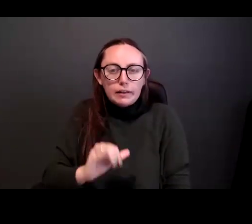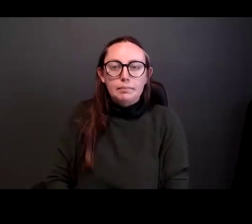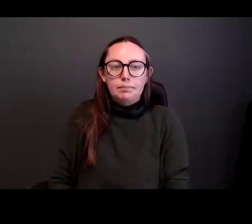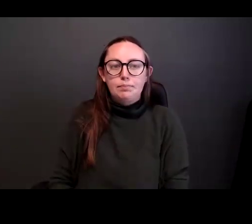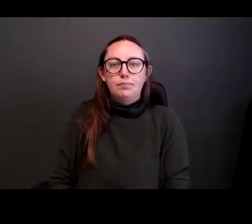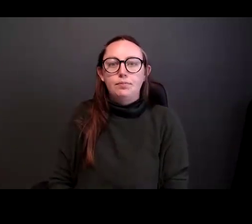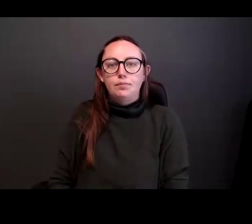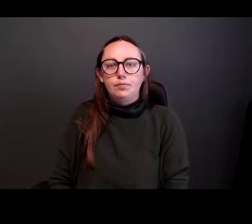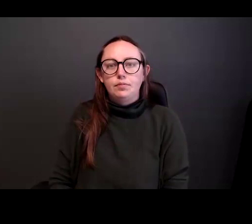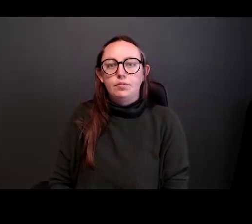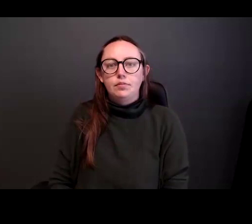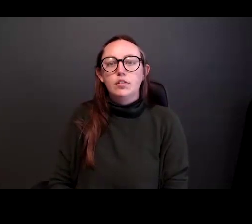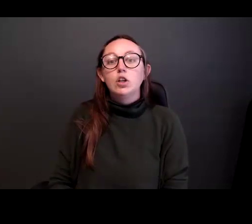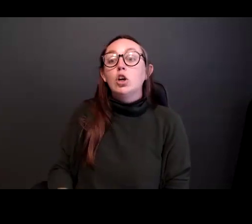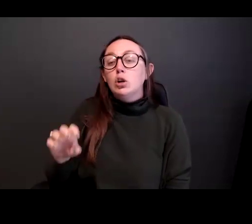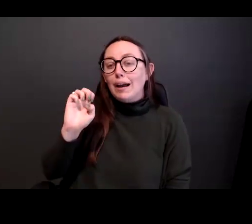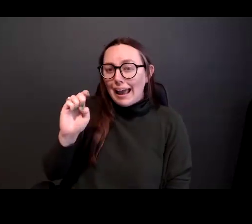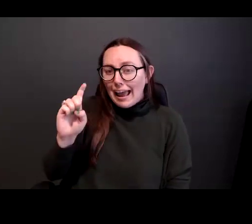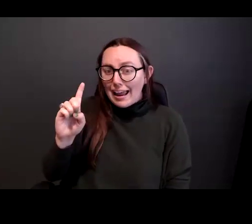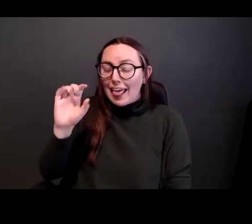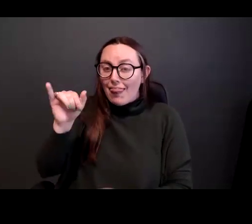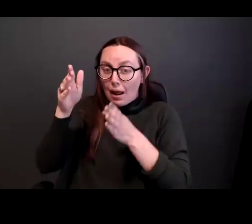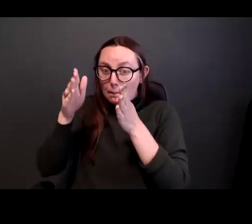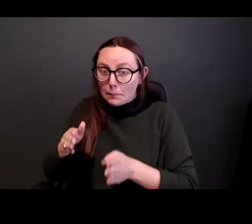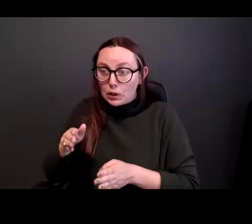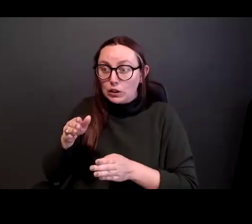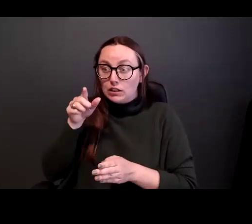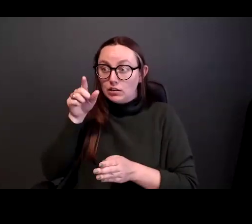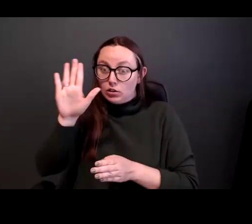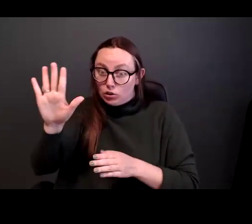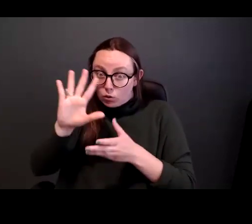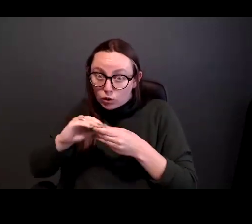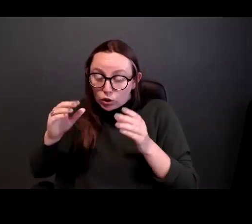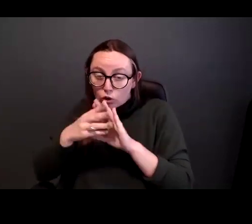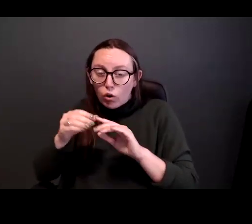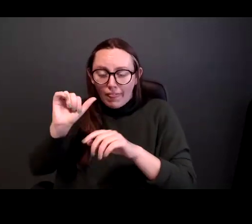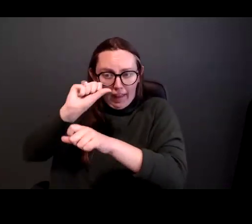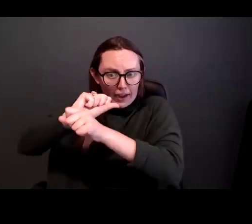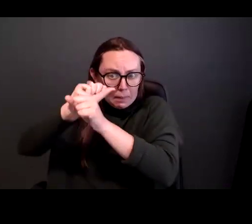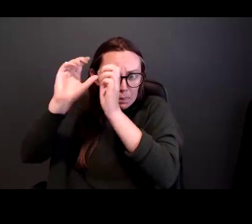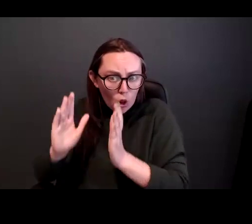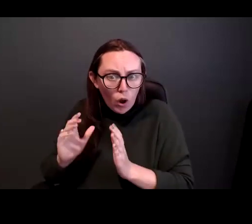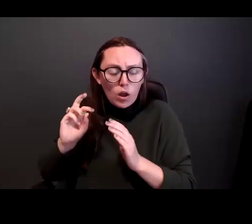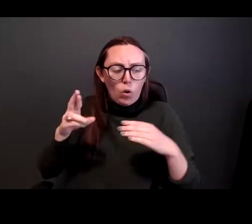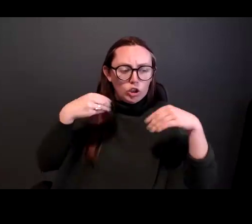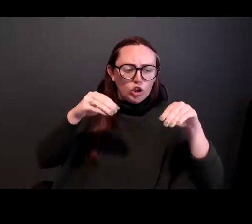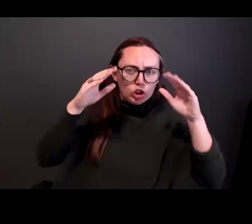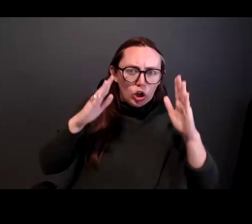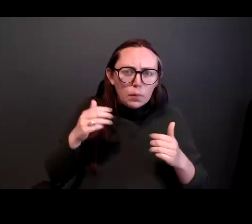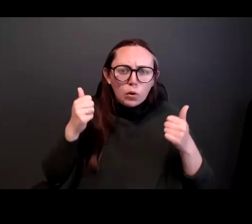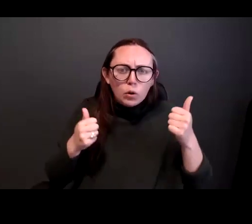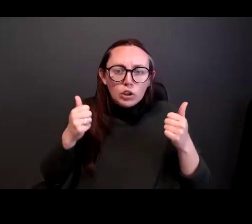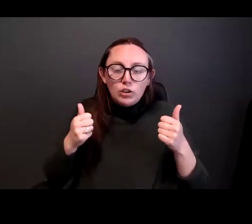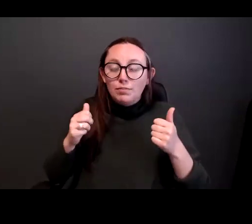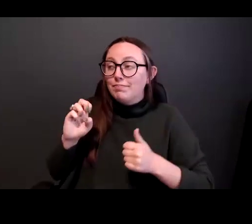person employed at A&P, or are they just shopping there, passing through? I'm trying to remember. I didn't think